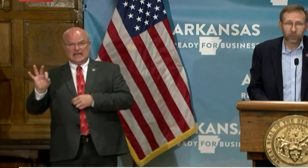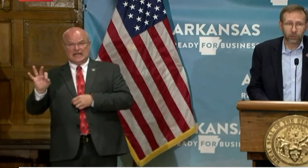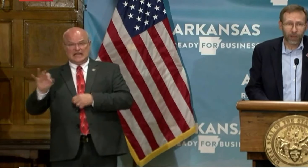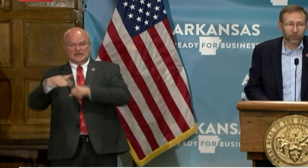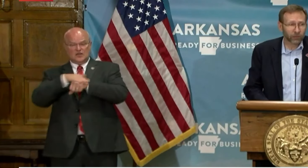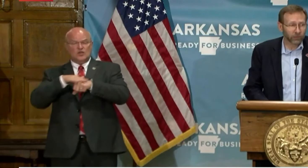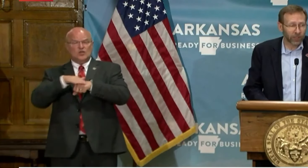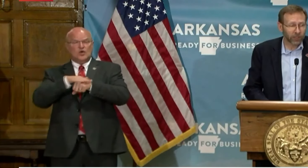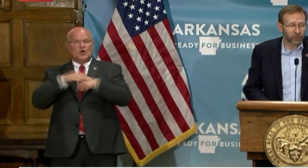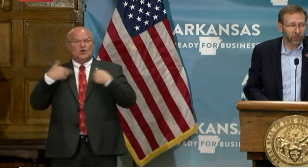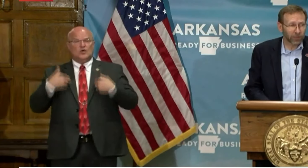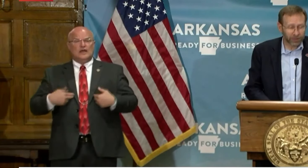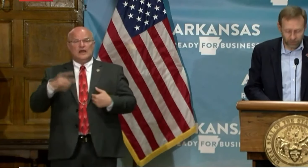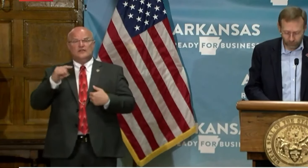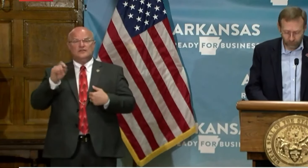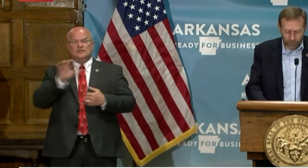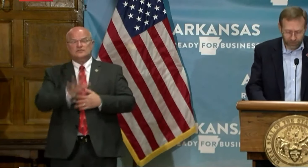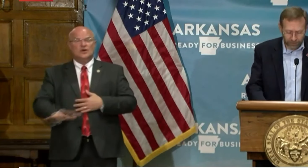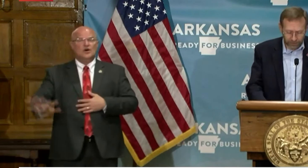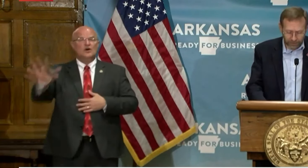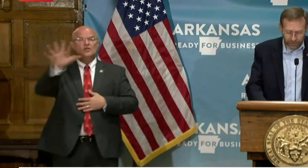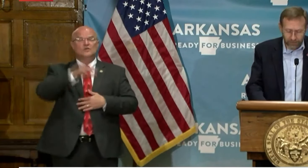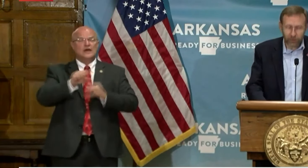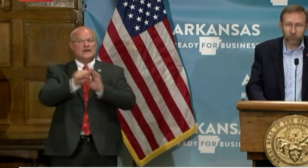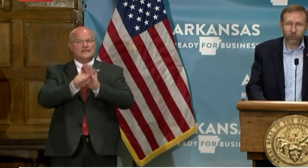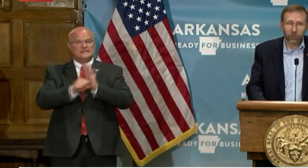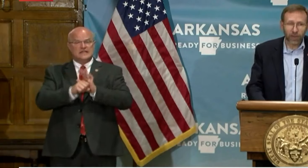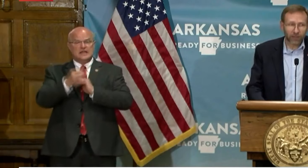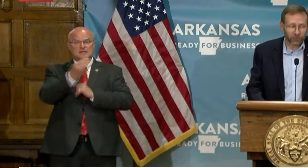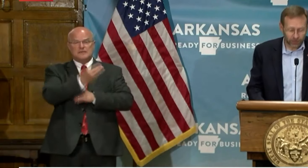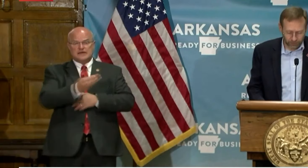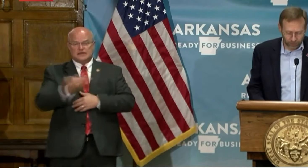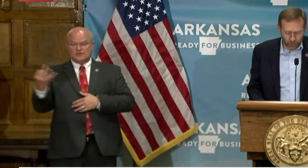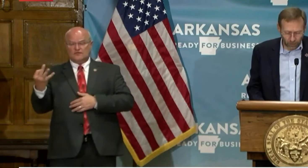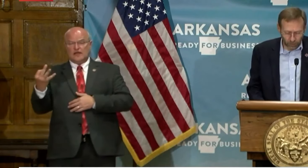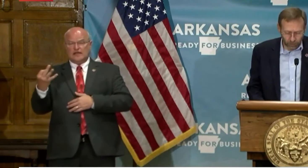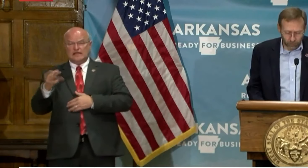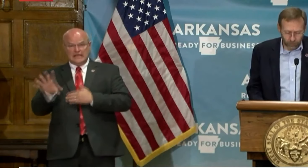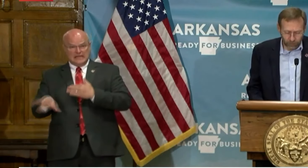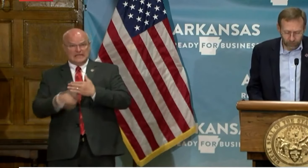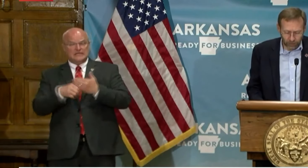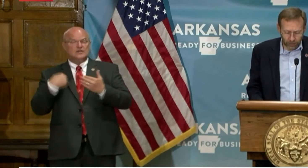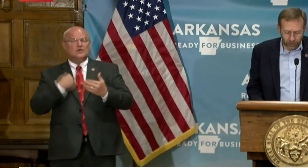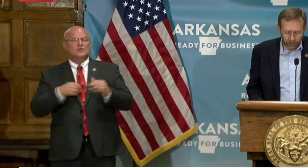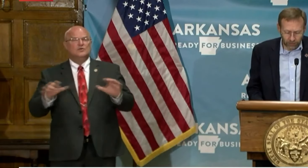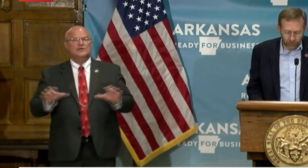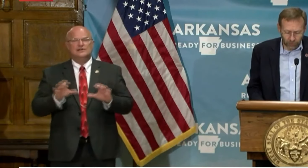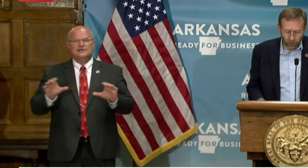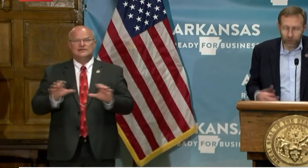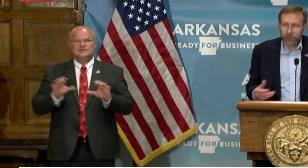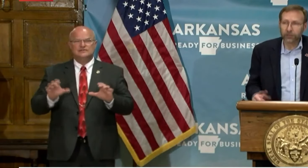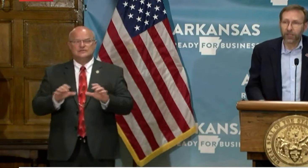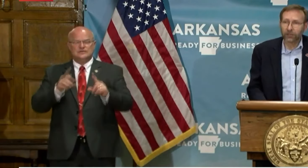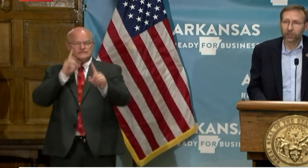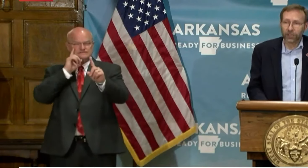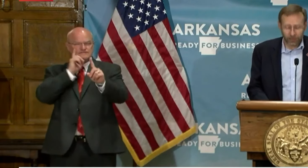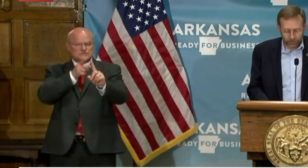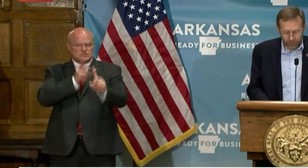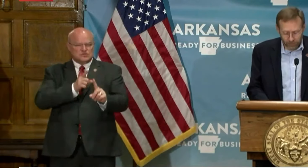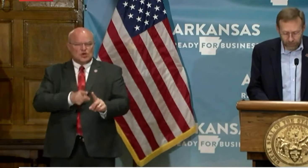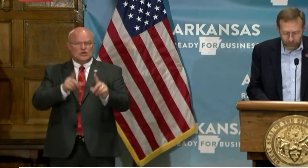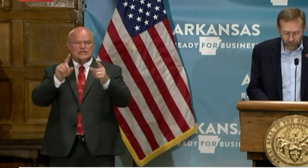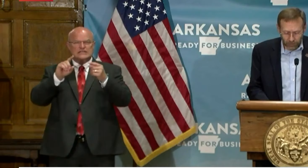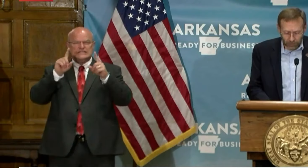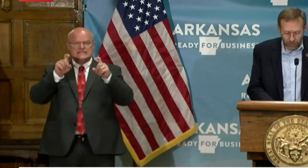health units throughout the state, Monday through Friday. In addition to that, we are doing targeted testing